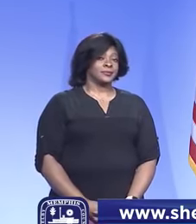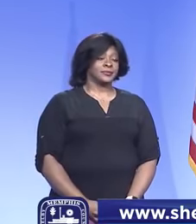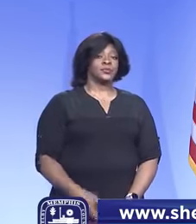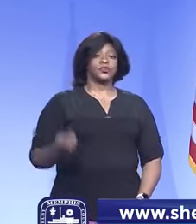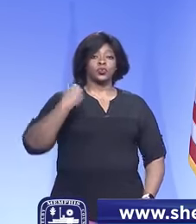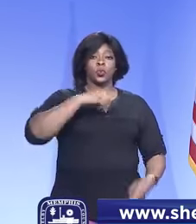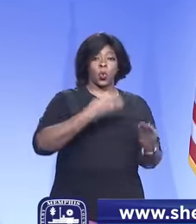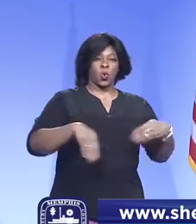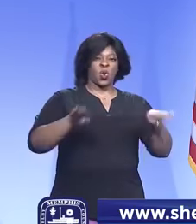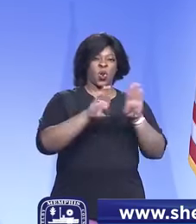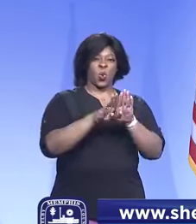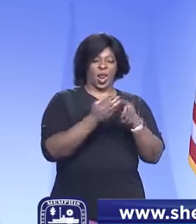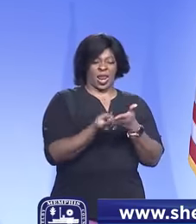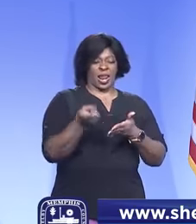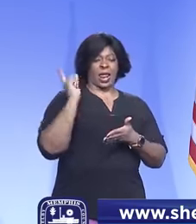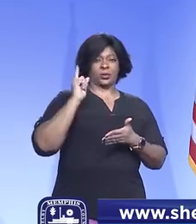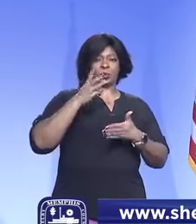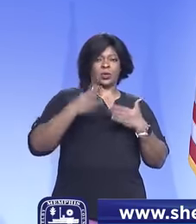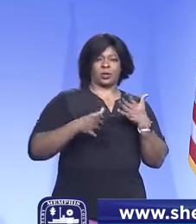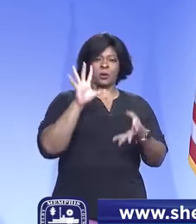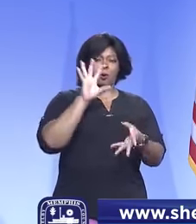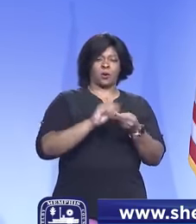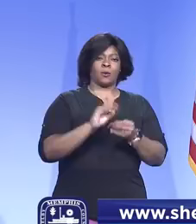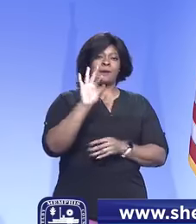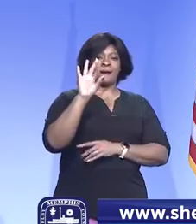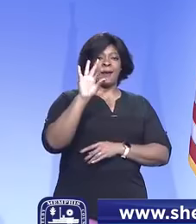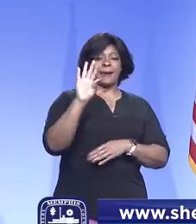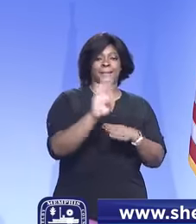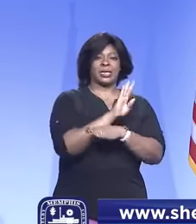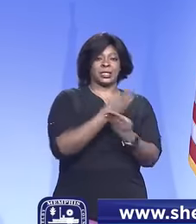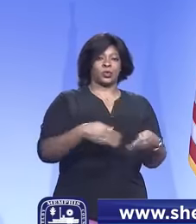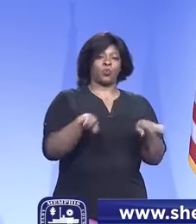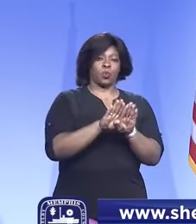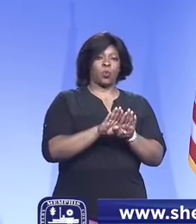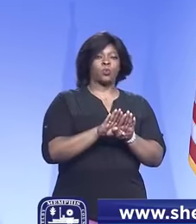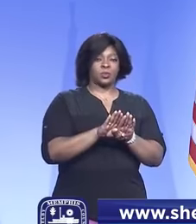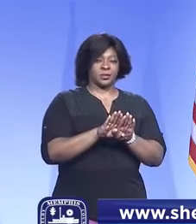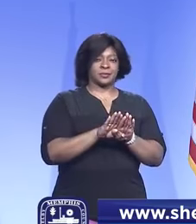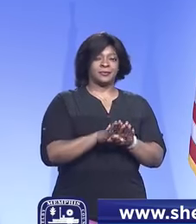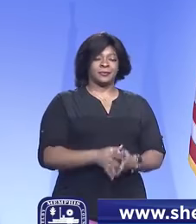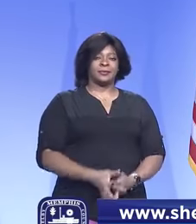We closed last weekend total of 9 businesses.